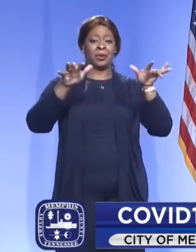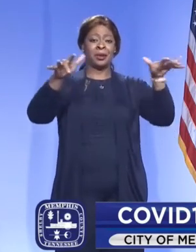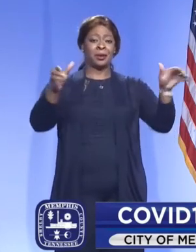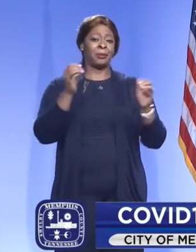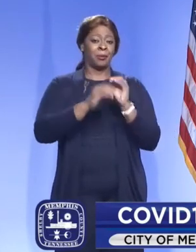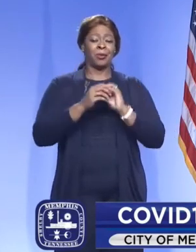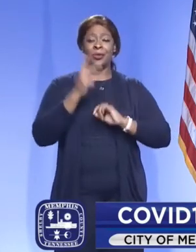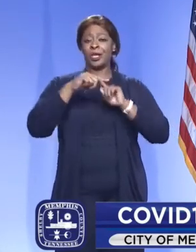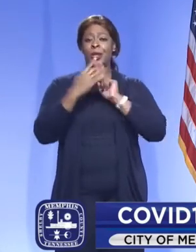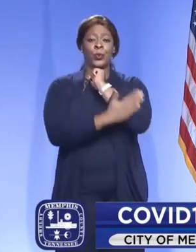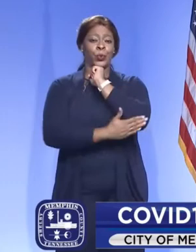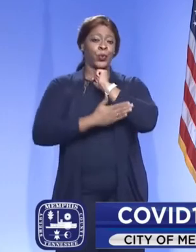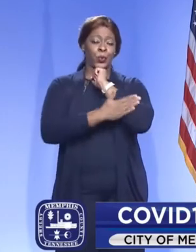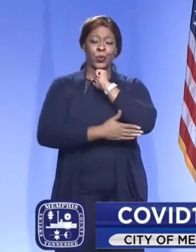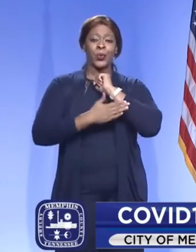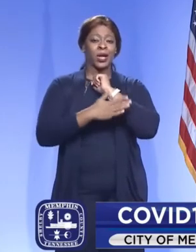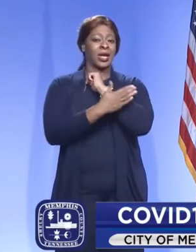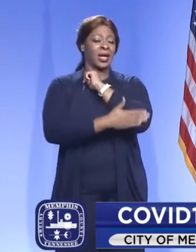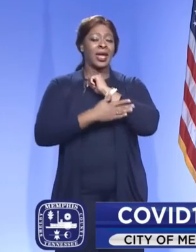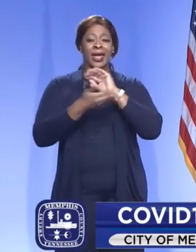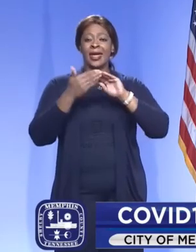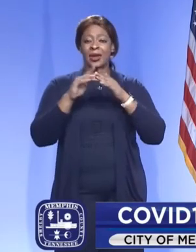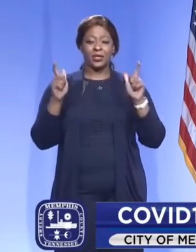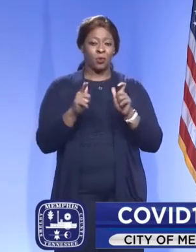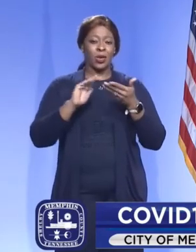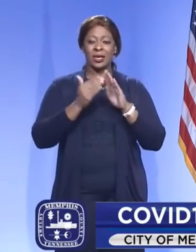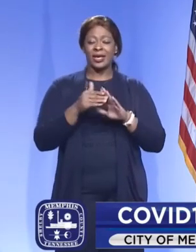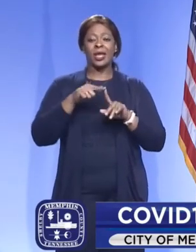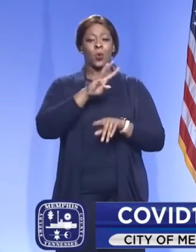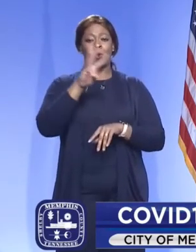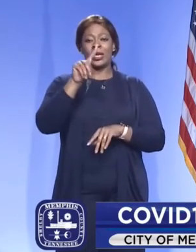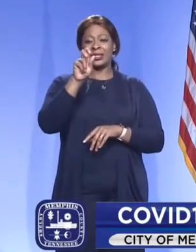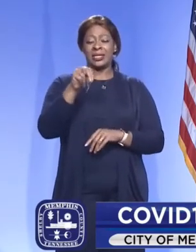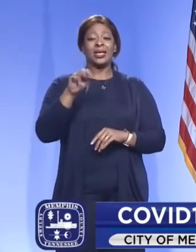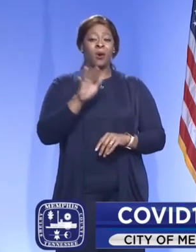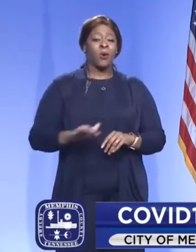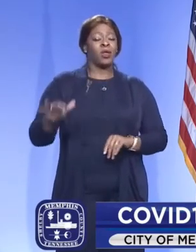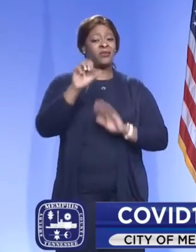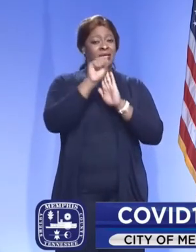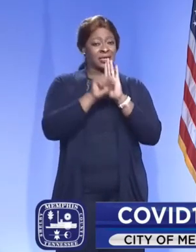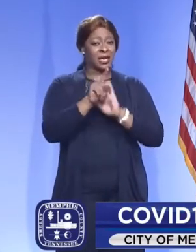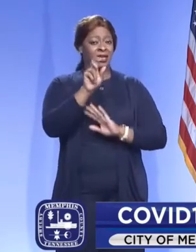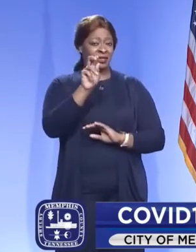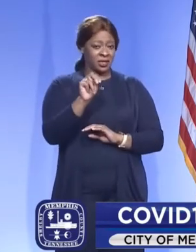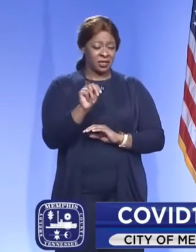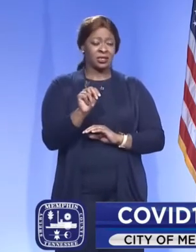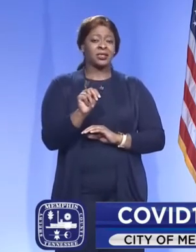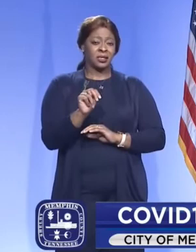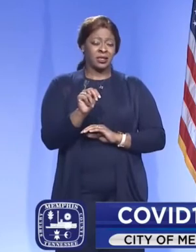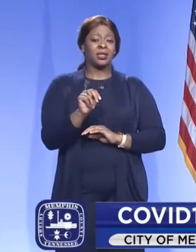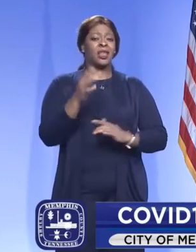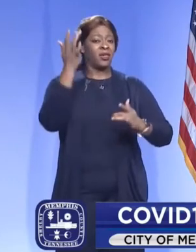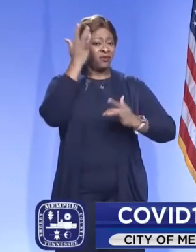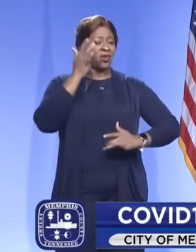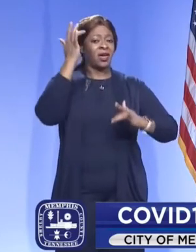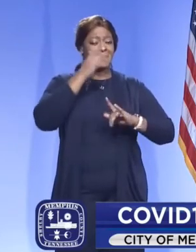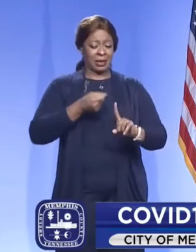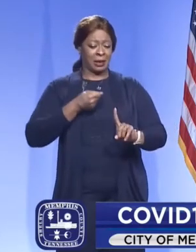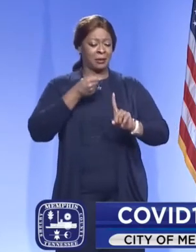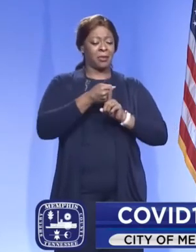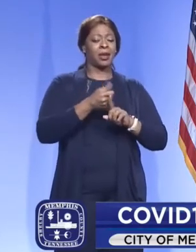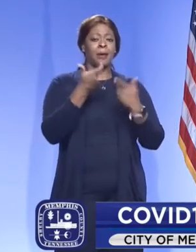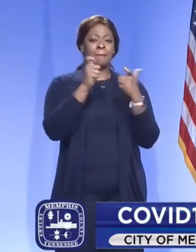difficult for the virus to reach are the ones that they're going to find. So what we've just seen in the recent months, the past 6 months, is